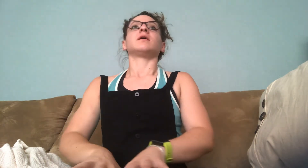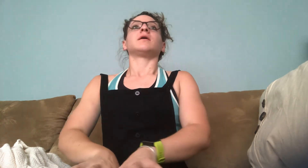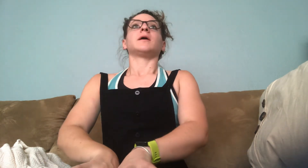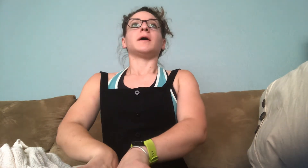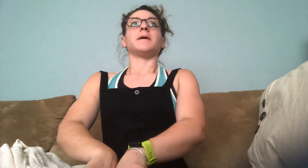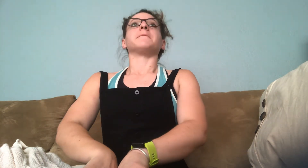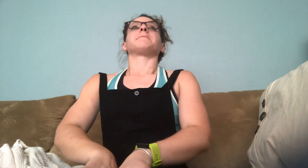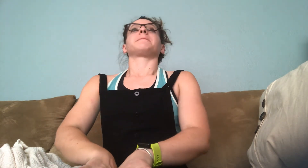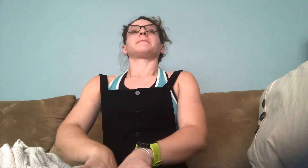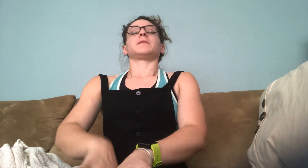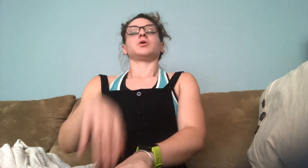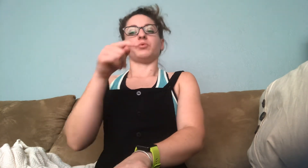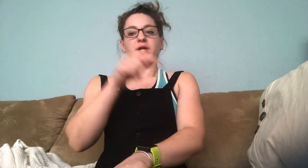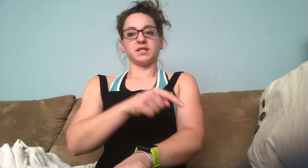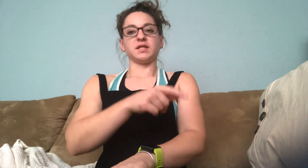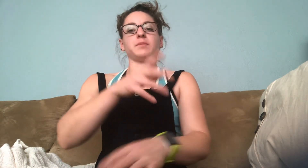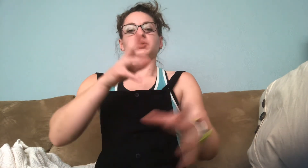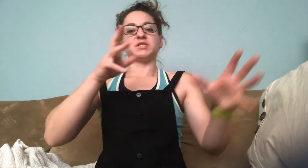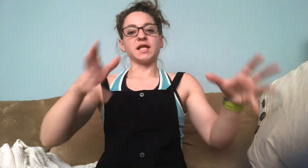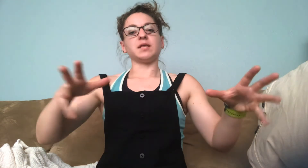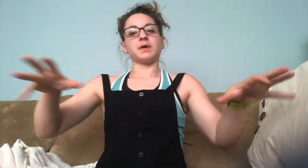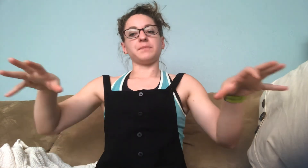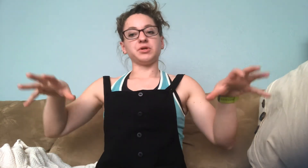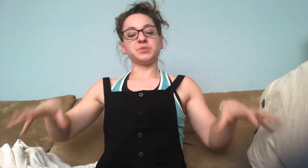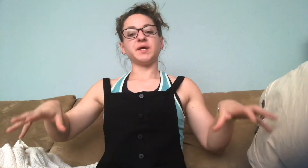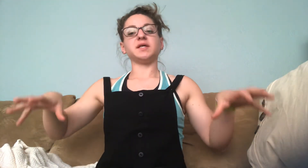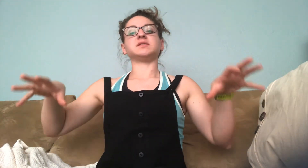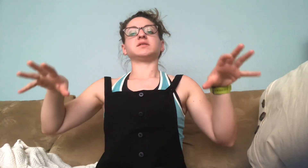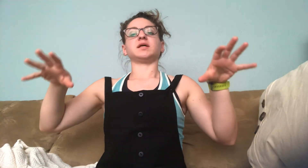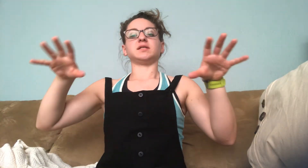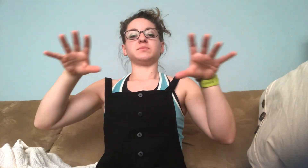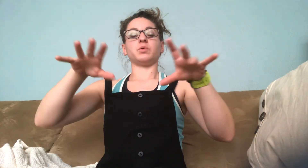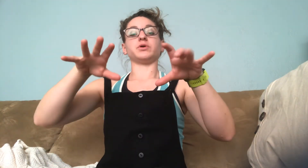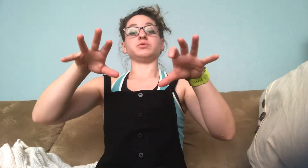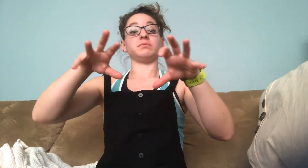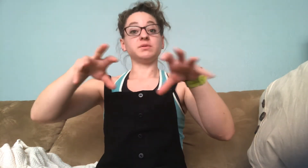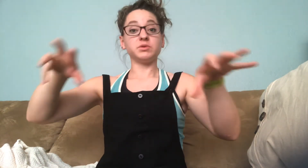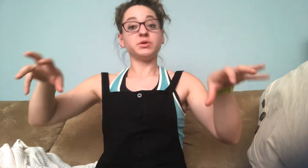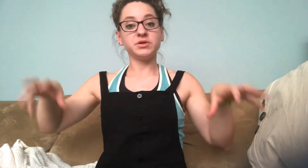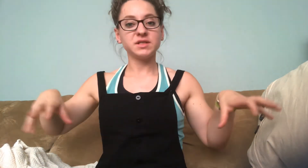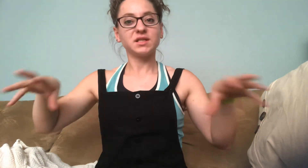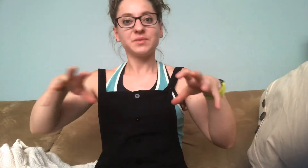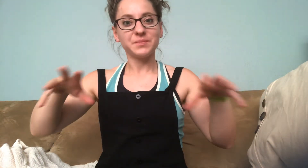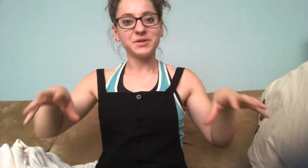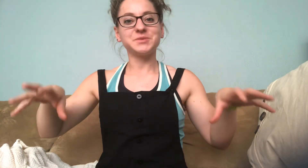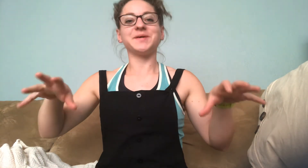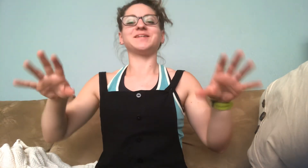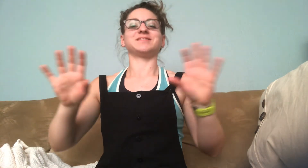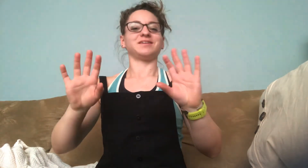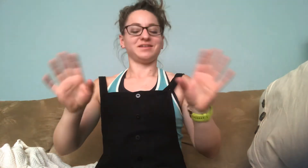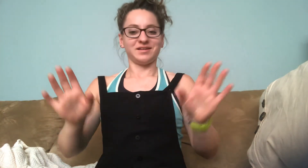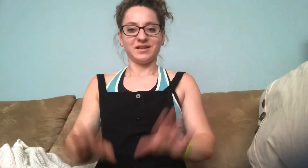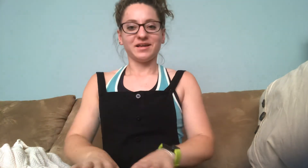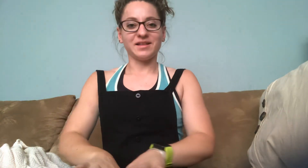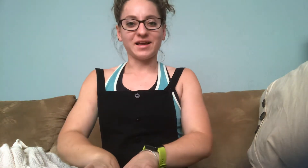again. You're pointing to them, you're setting them up in your space, and it's important to remember where you set them up in your space